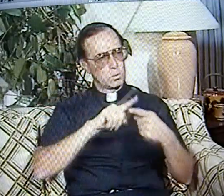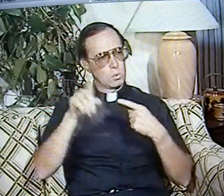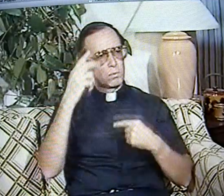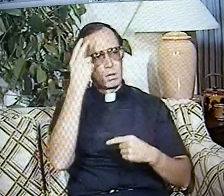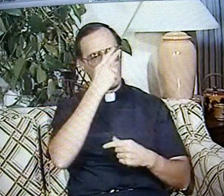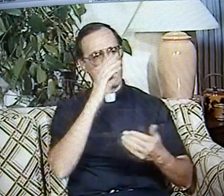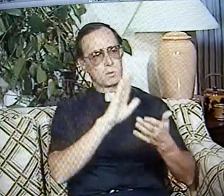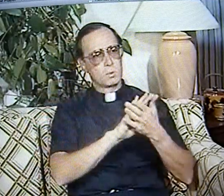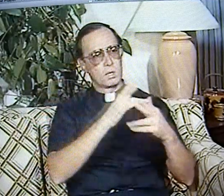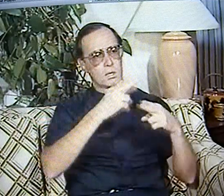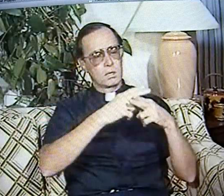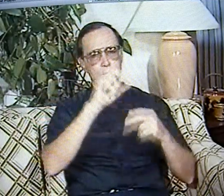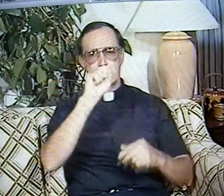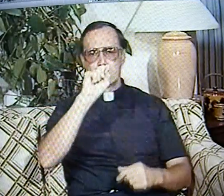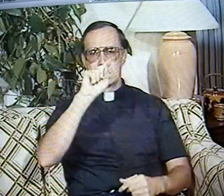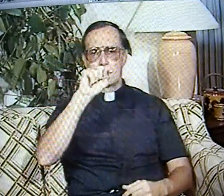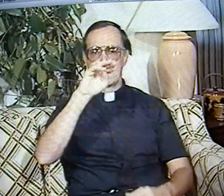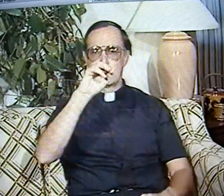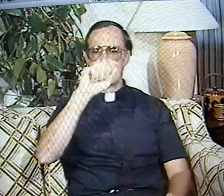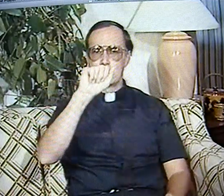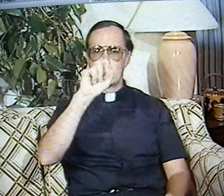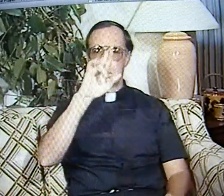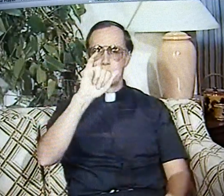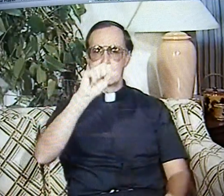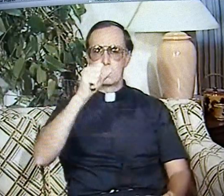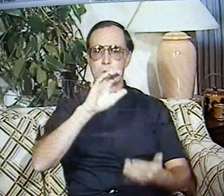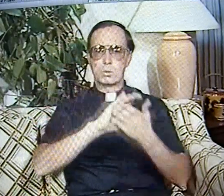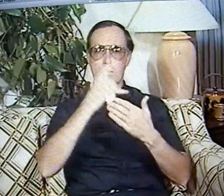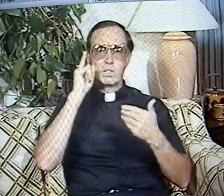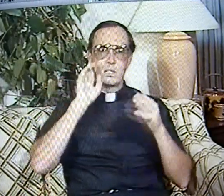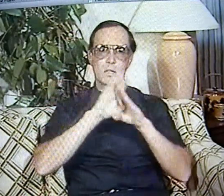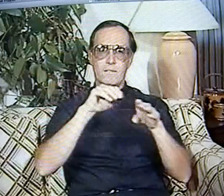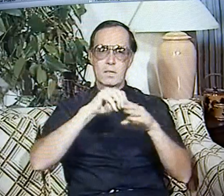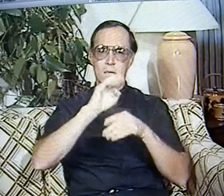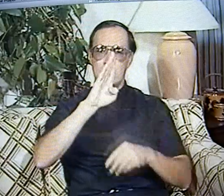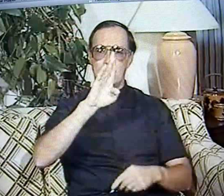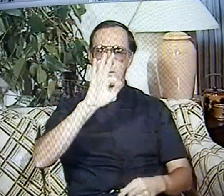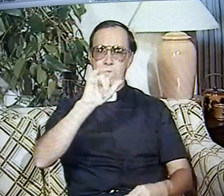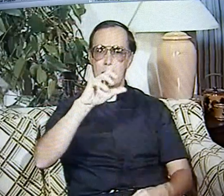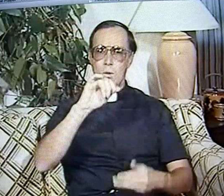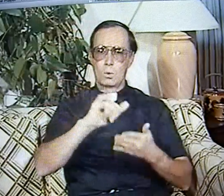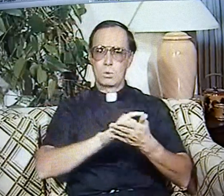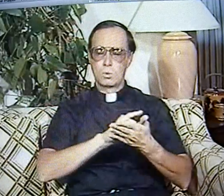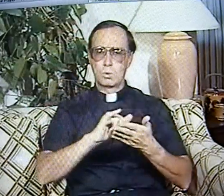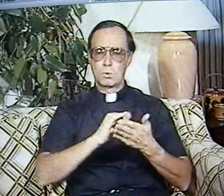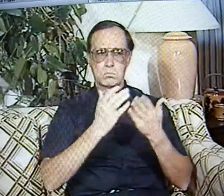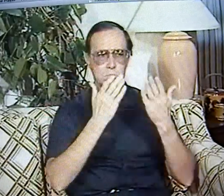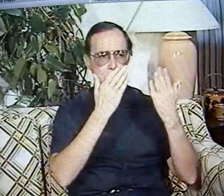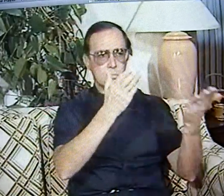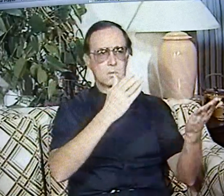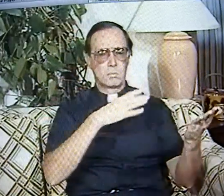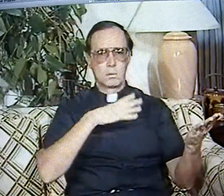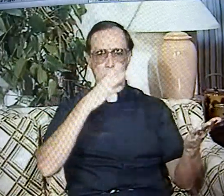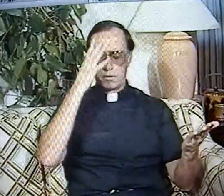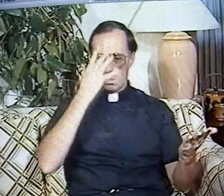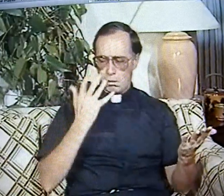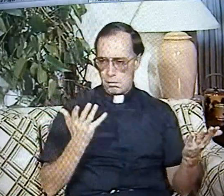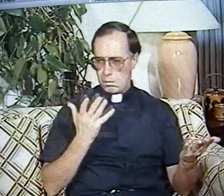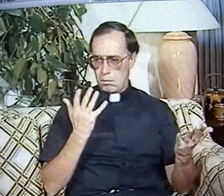children. I saw 2 nuns there who spoke to my parents and said that there was a St.